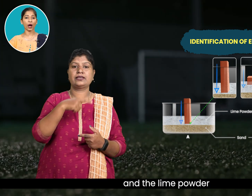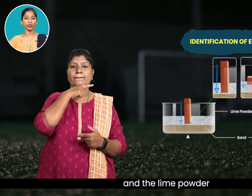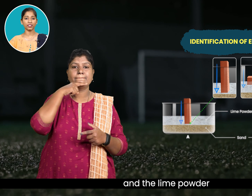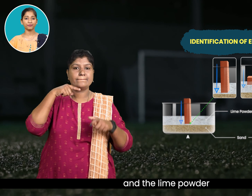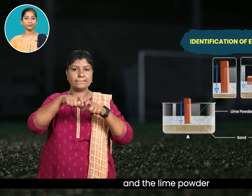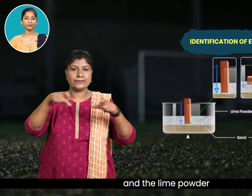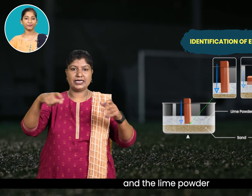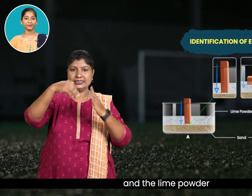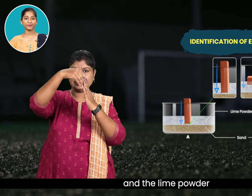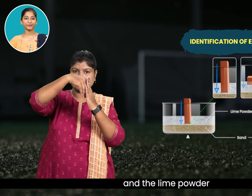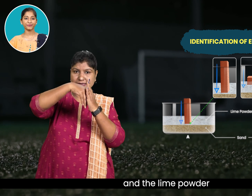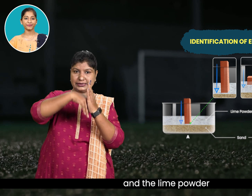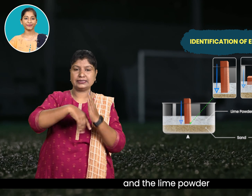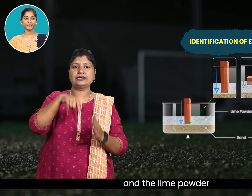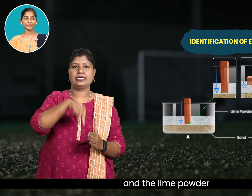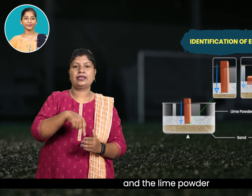lime powder.